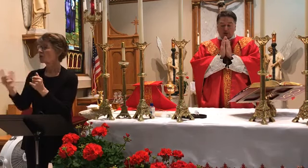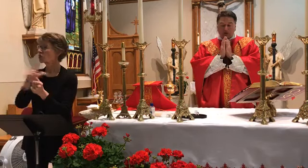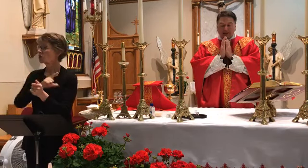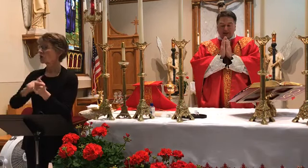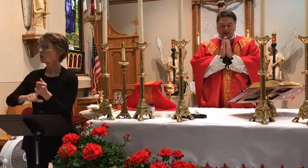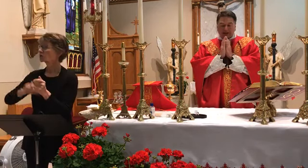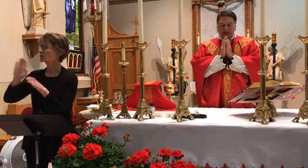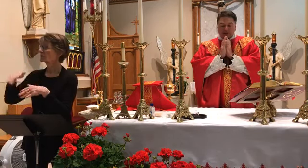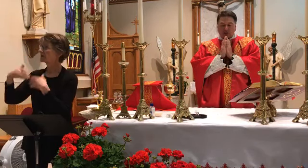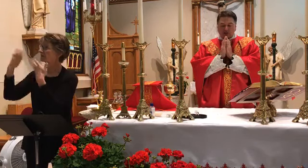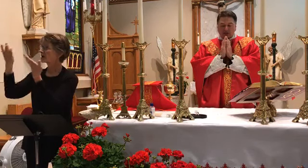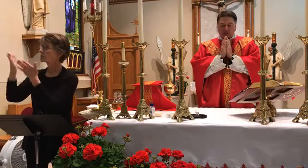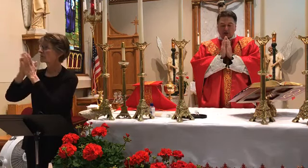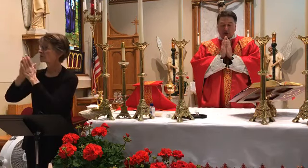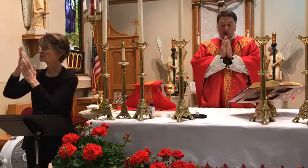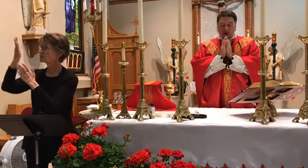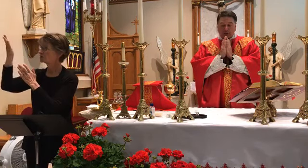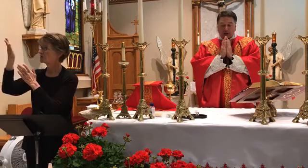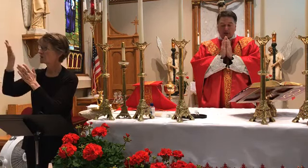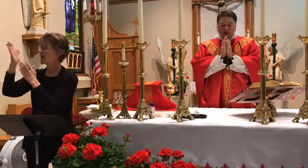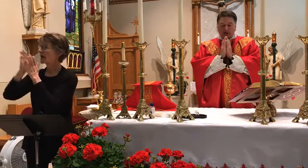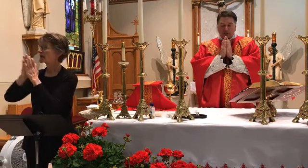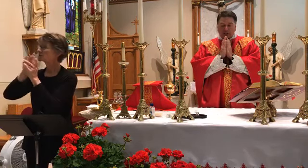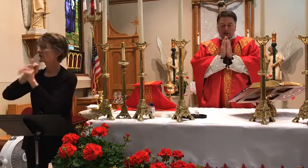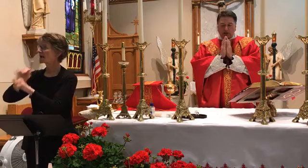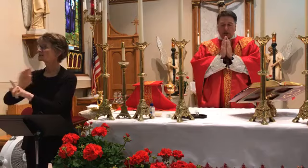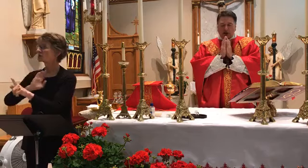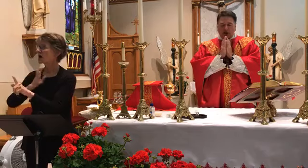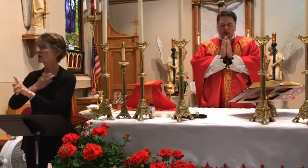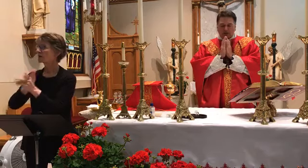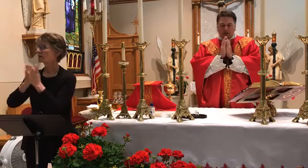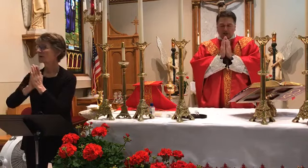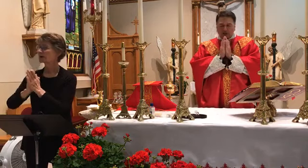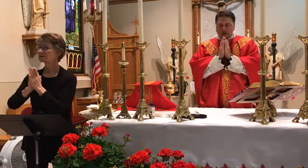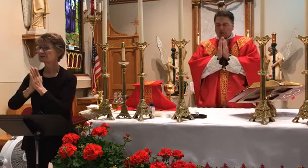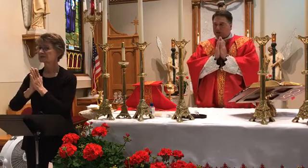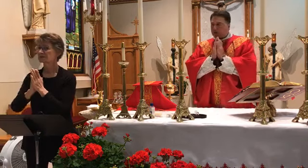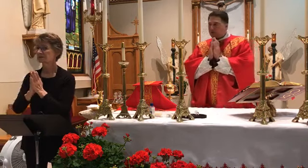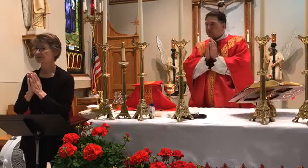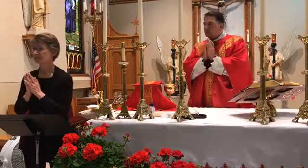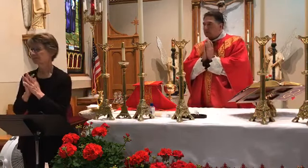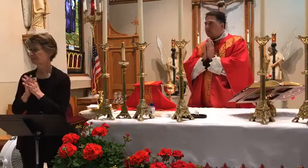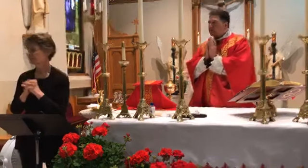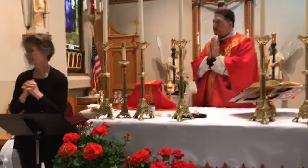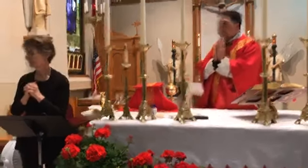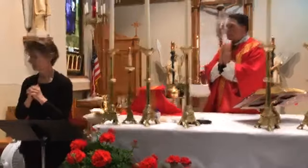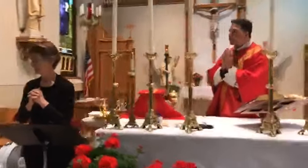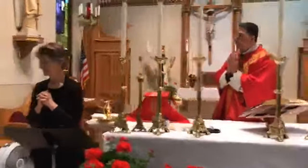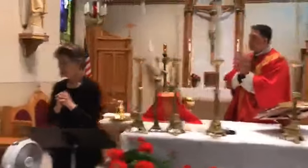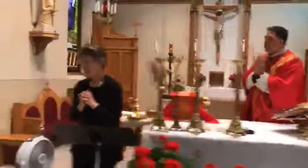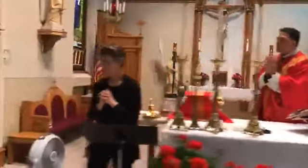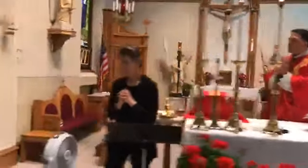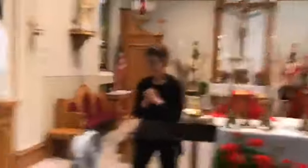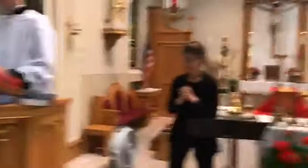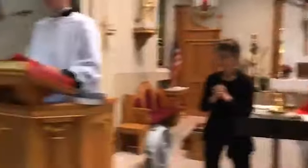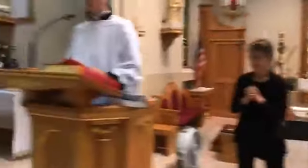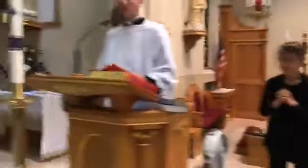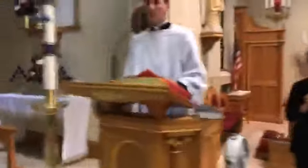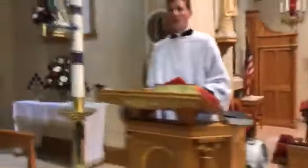prayers to you and ask you to answer our prayers, our needs, our petitions.